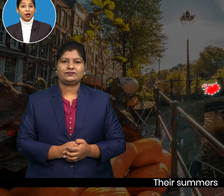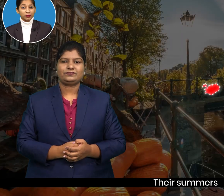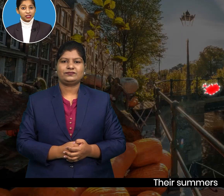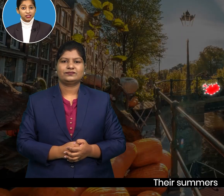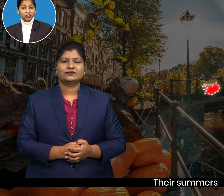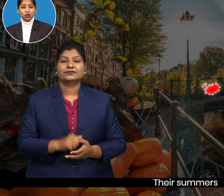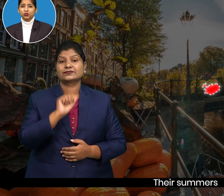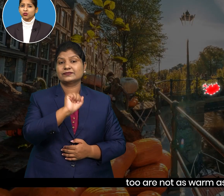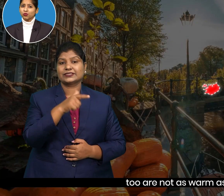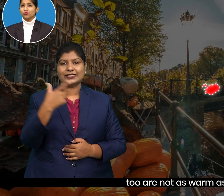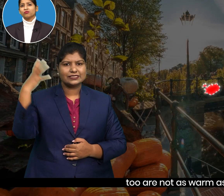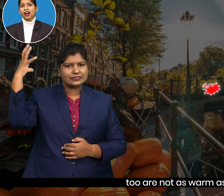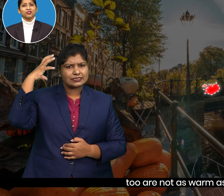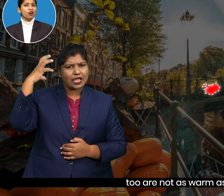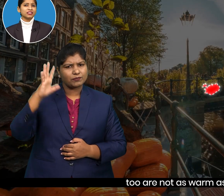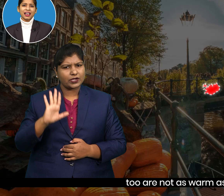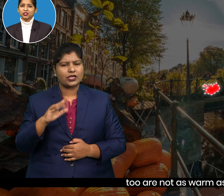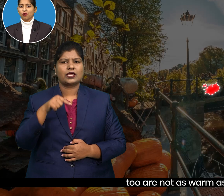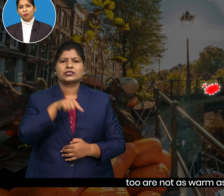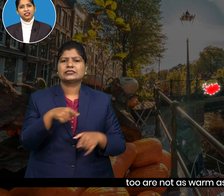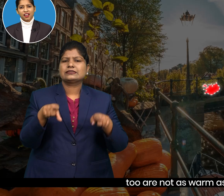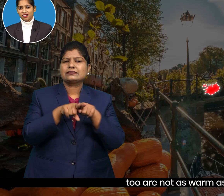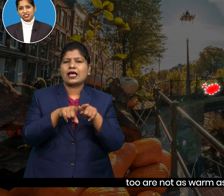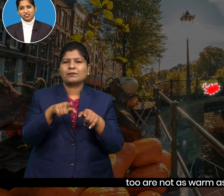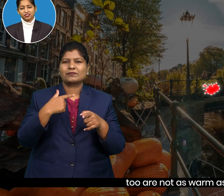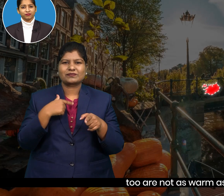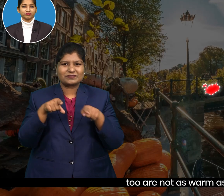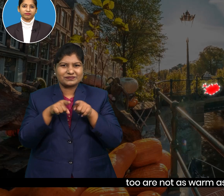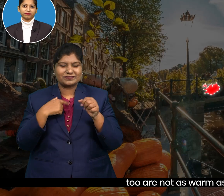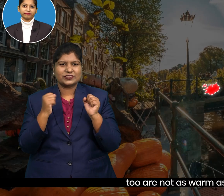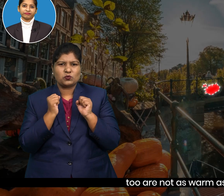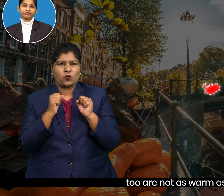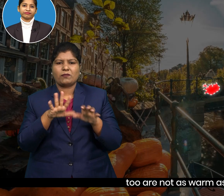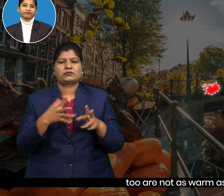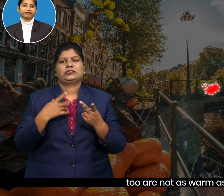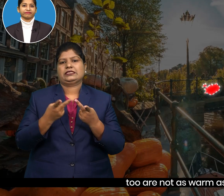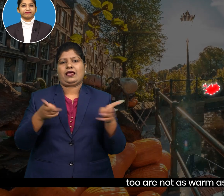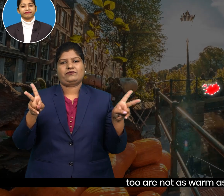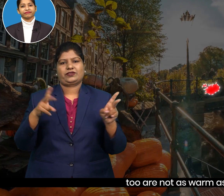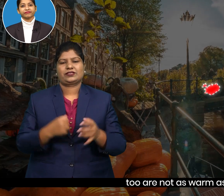Their summers, too, are not as warm as ours.